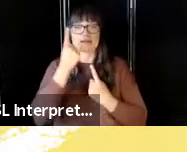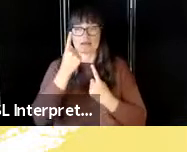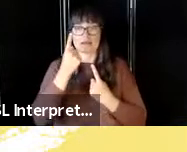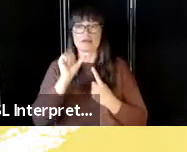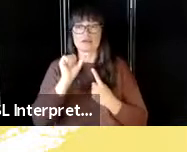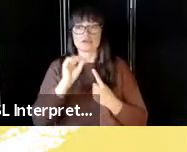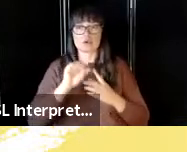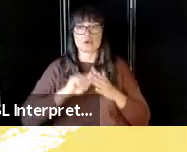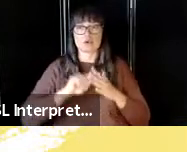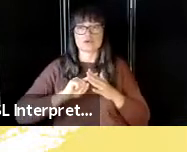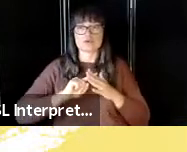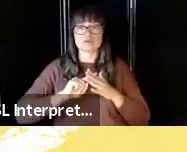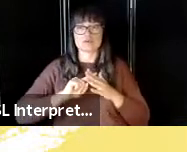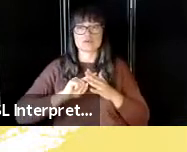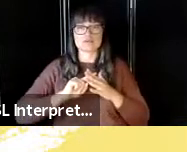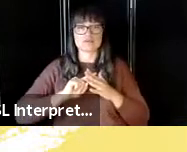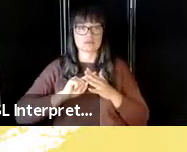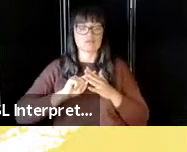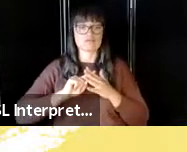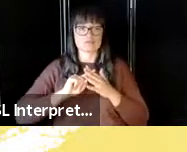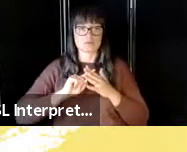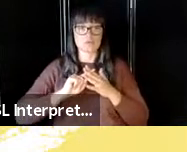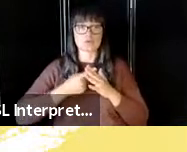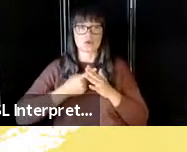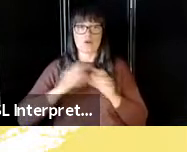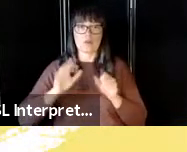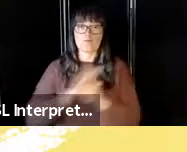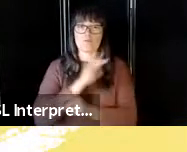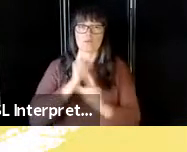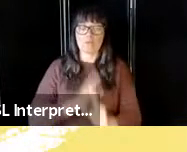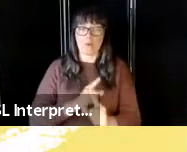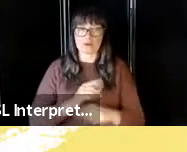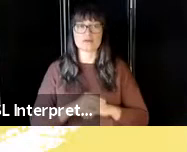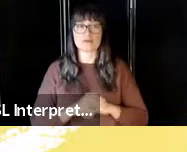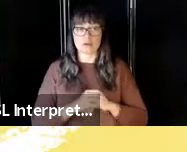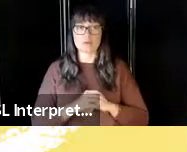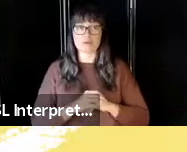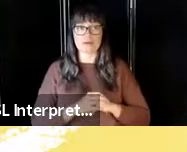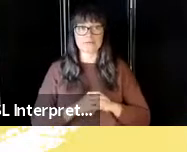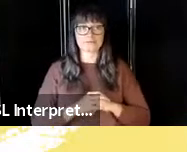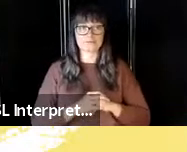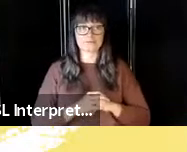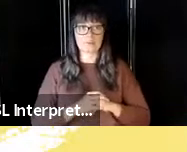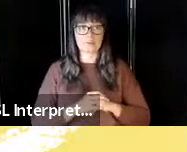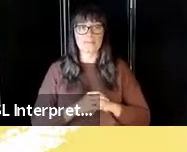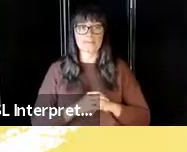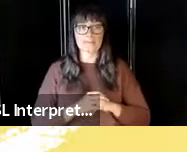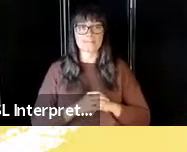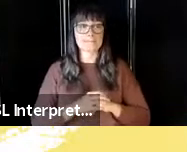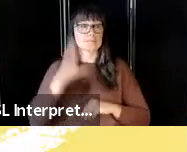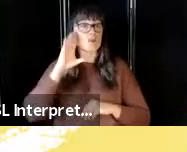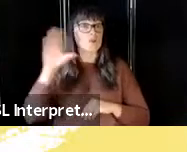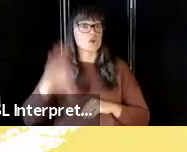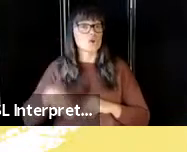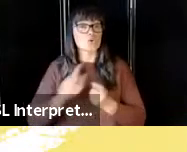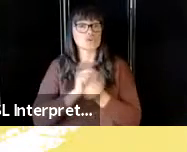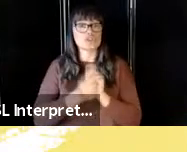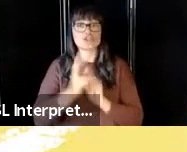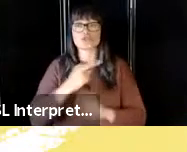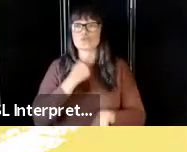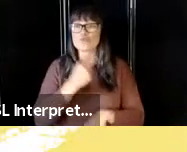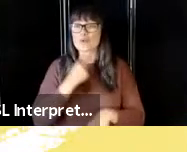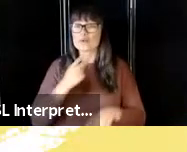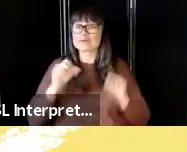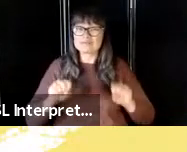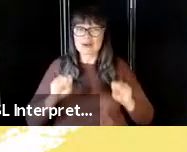the whole point, which is delivering the emotional content of whatever you're doing. So know that transforming your voice is possible,